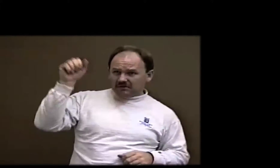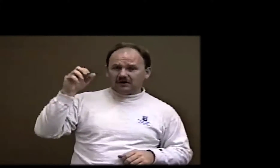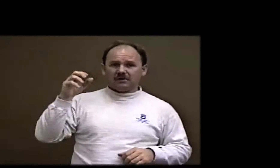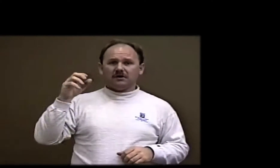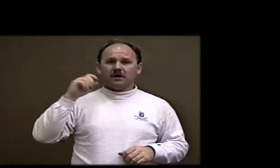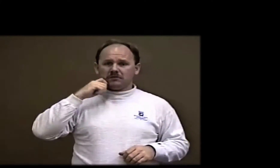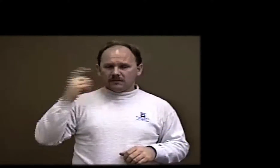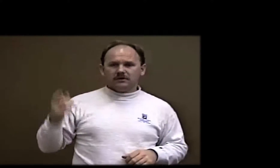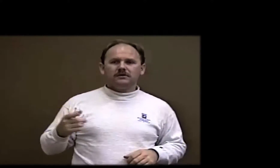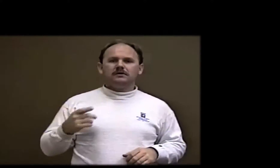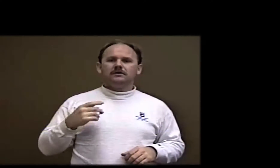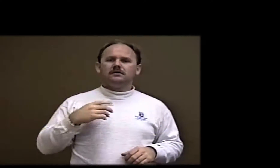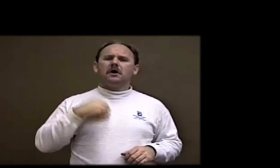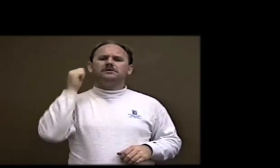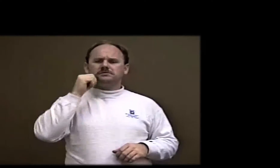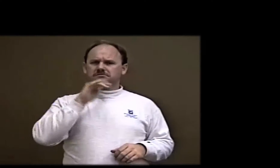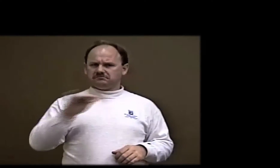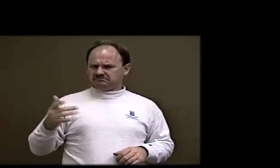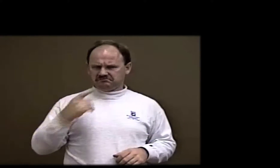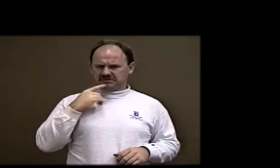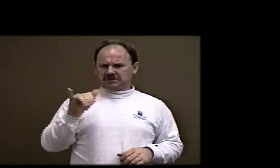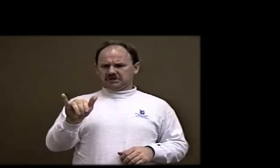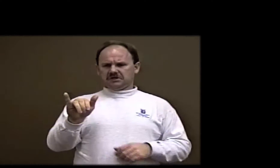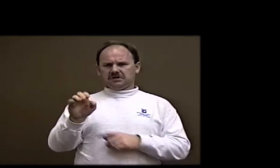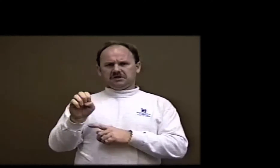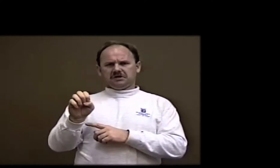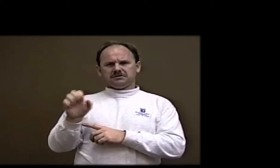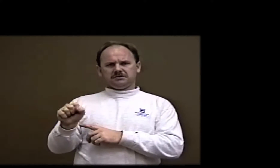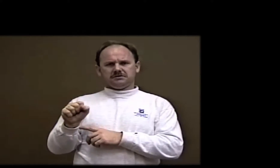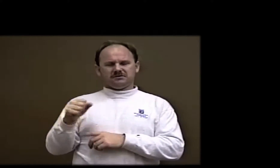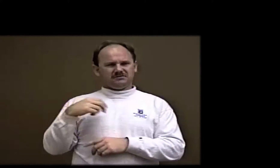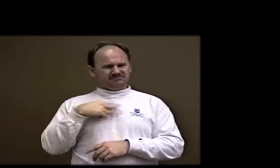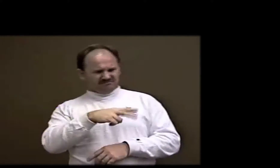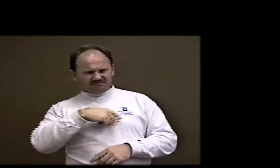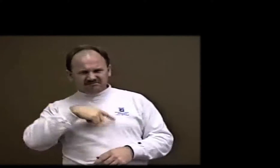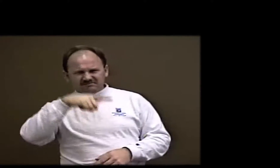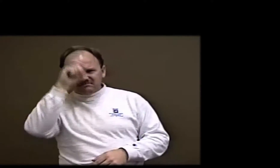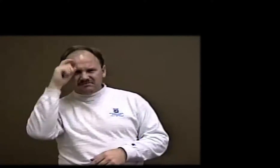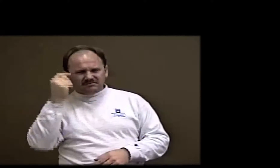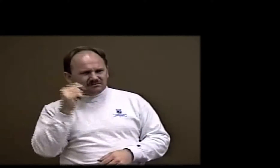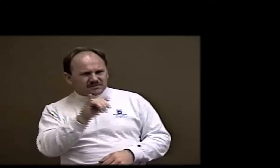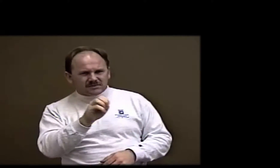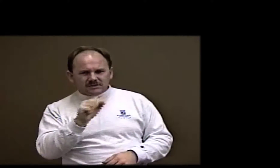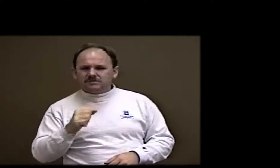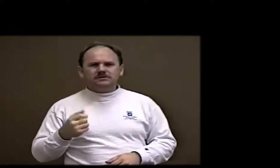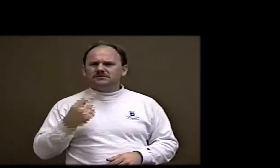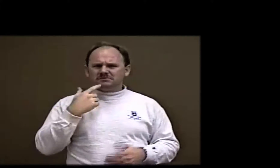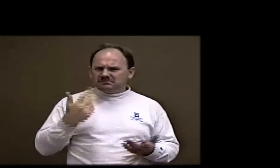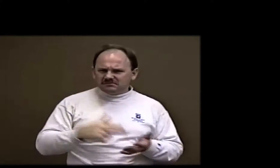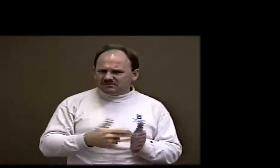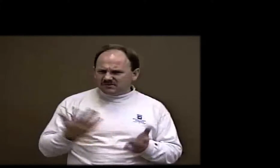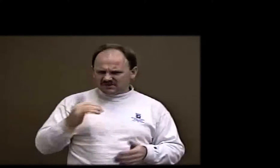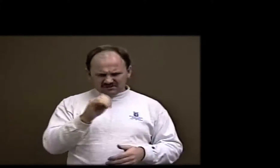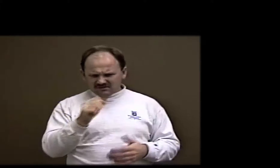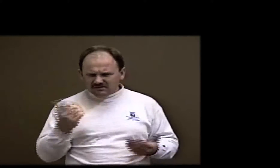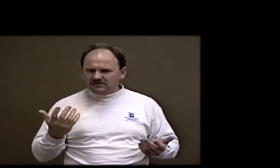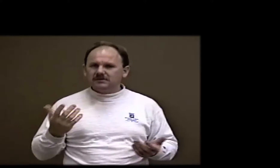I was confused because I didn't know what Y-E-S meant. I